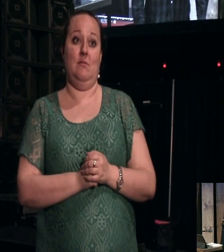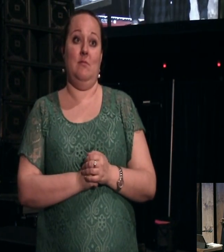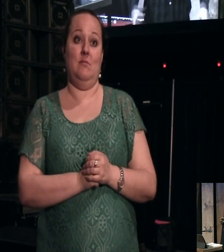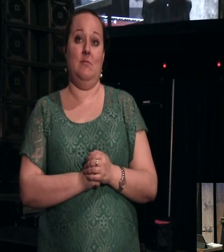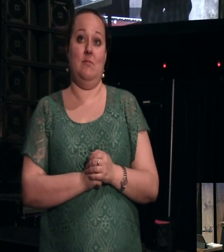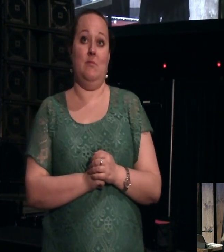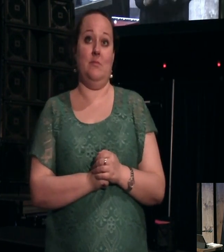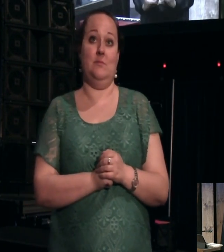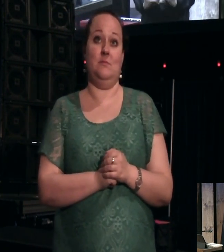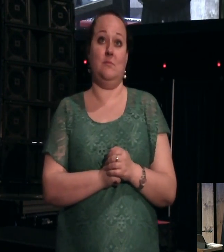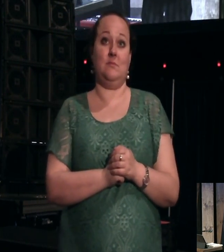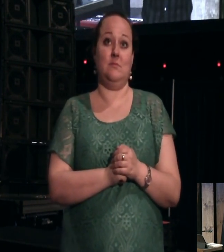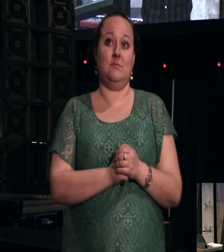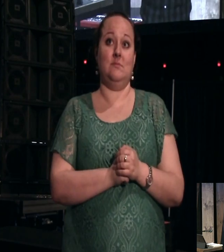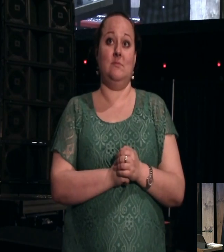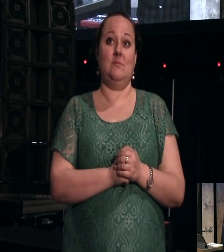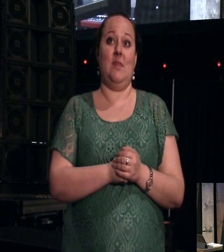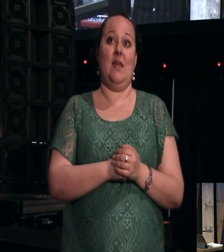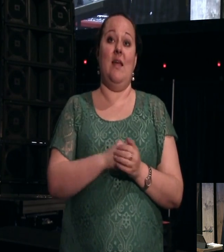in love.